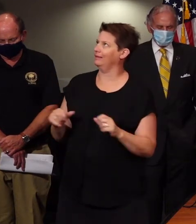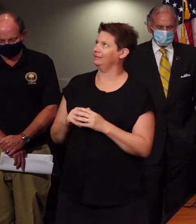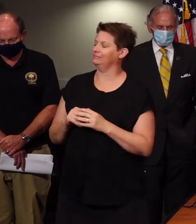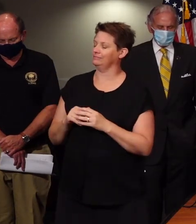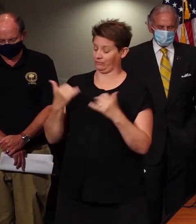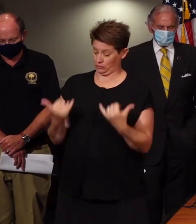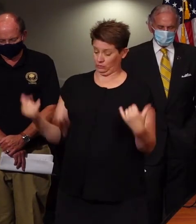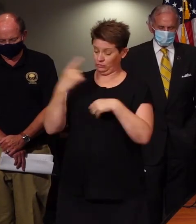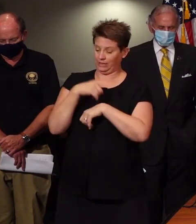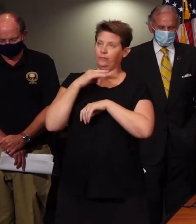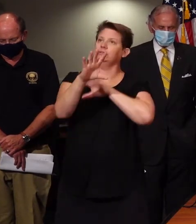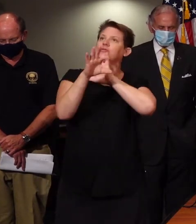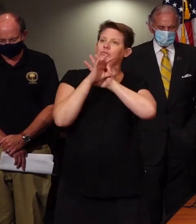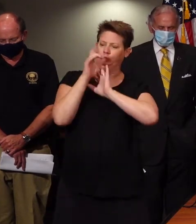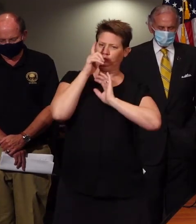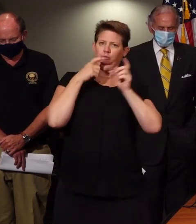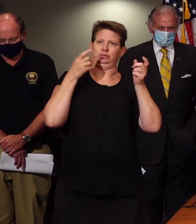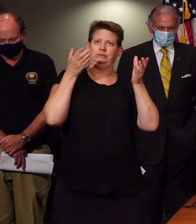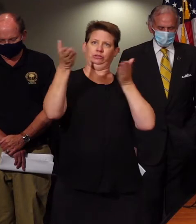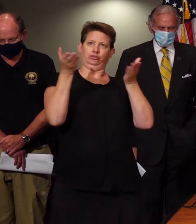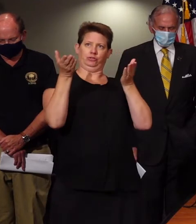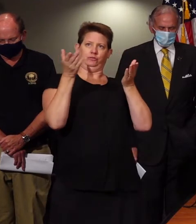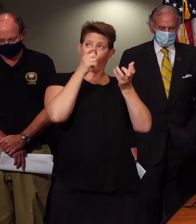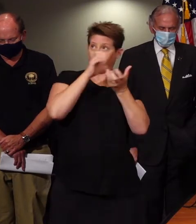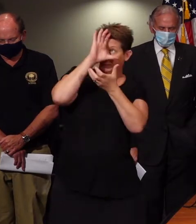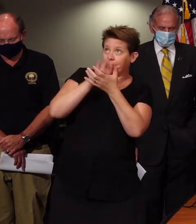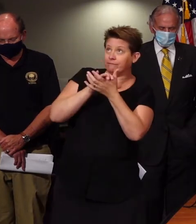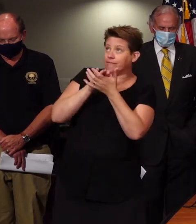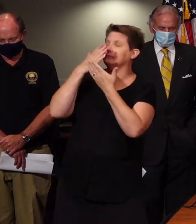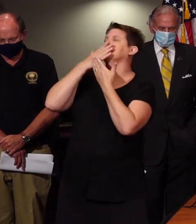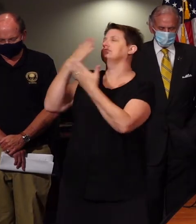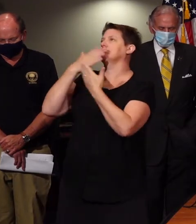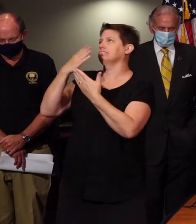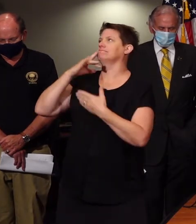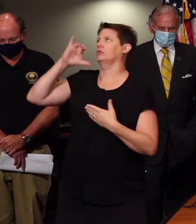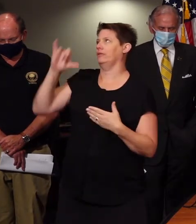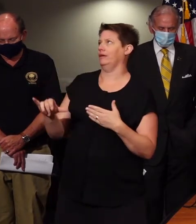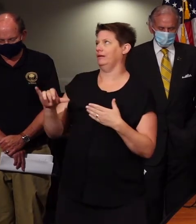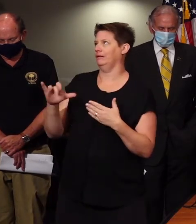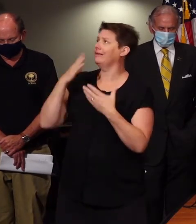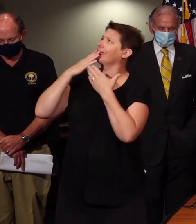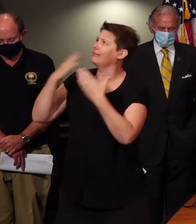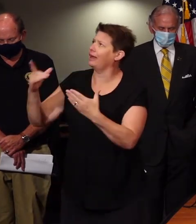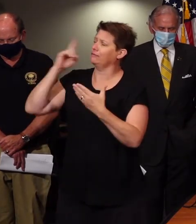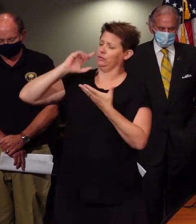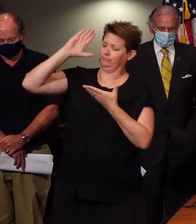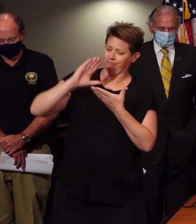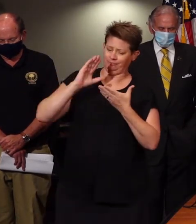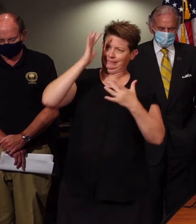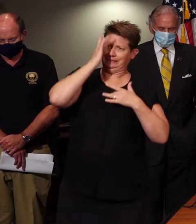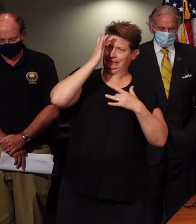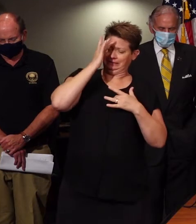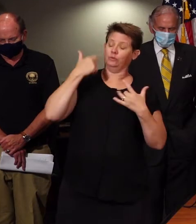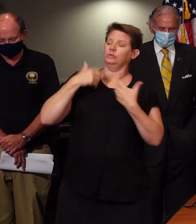this day who we're going to serve and believe in. Thank you for relieving us of this disease, even in the midst of us trusting